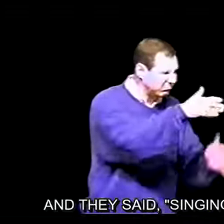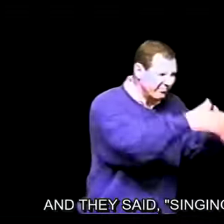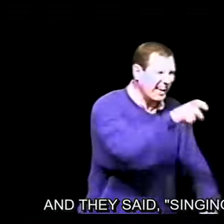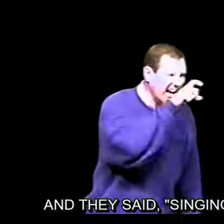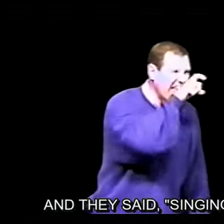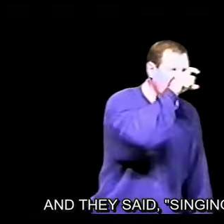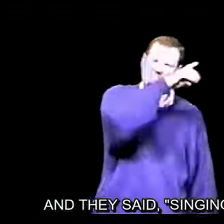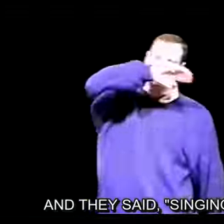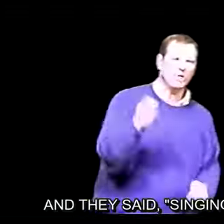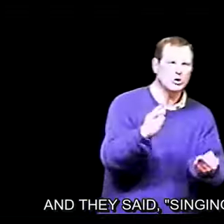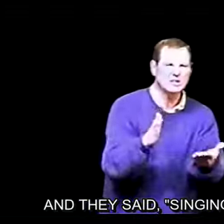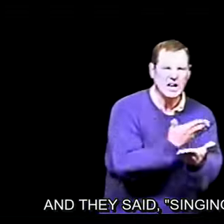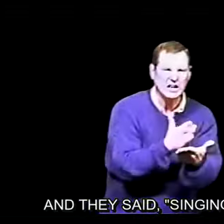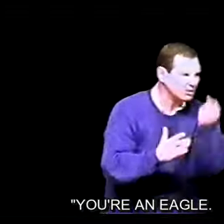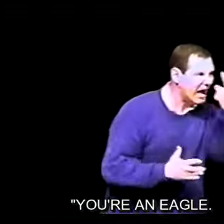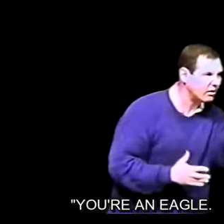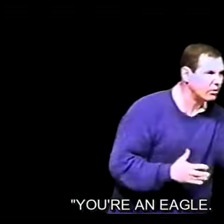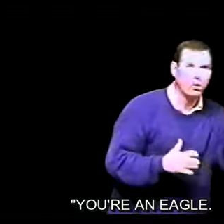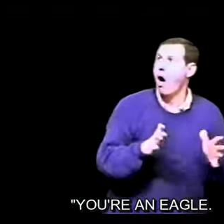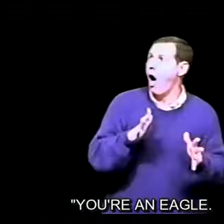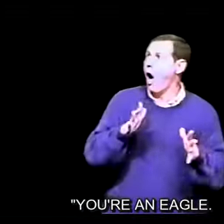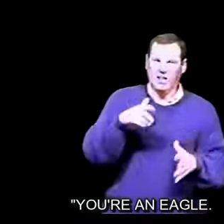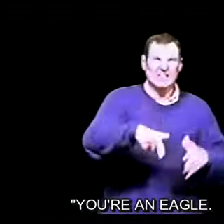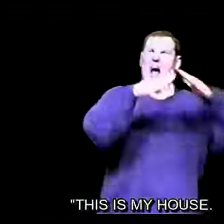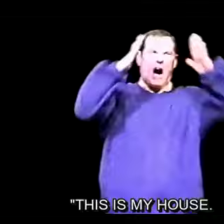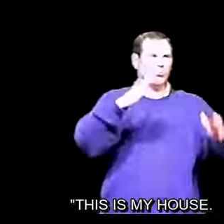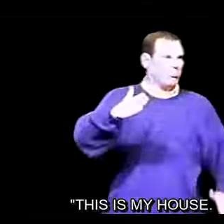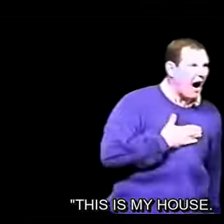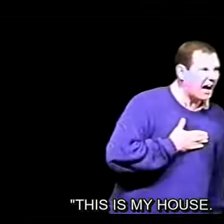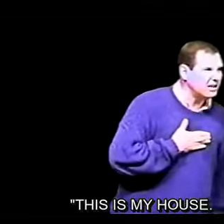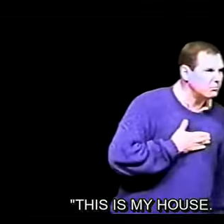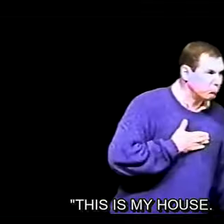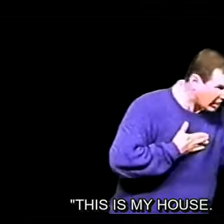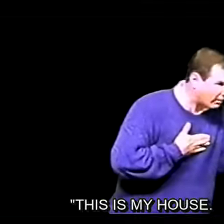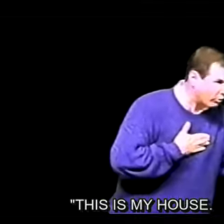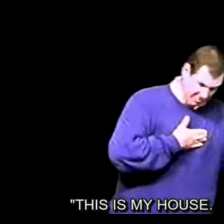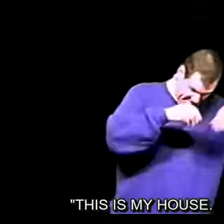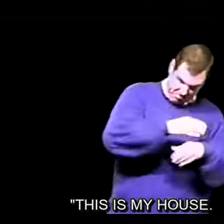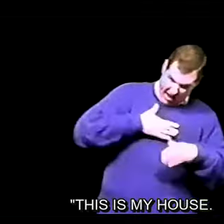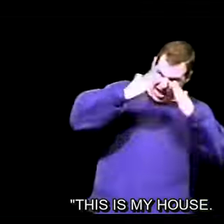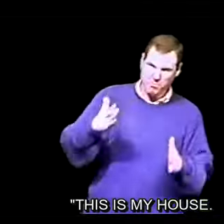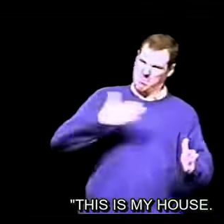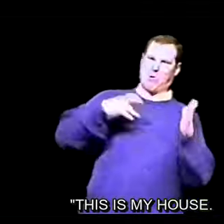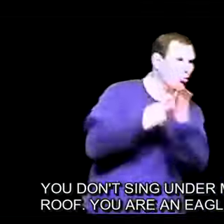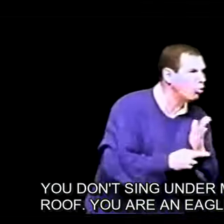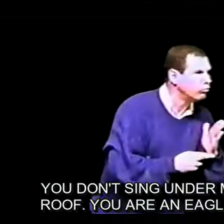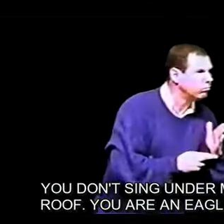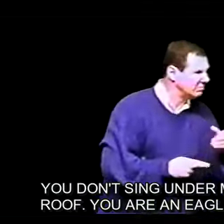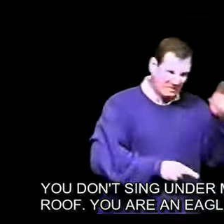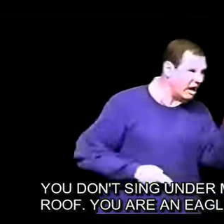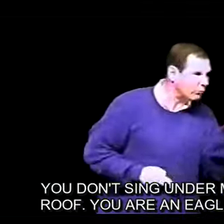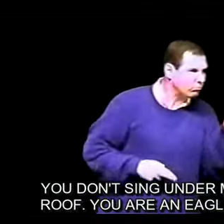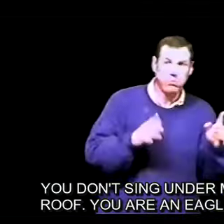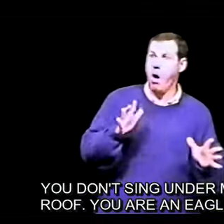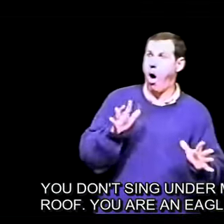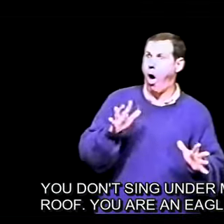singing? You're an eagle. This is my house. You don't sing under my roof. You are